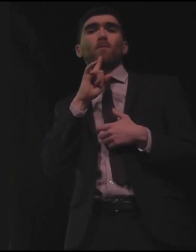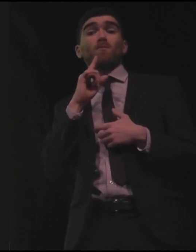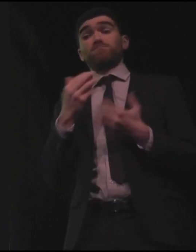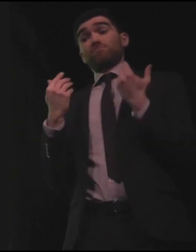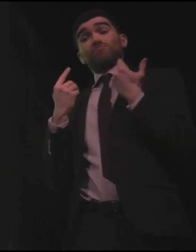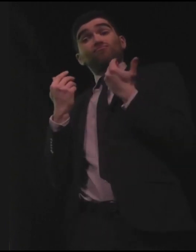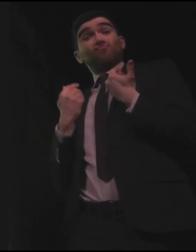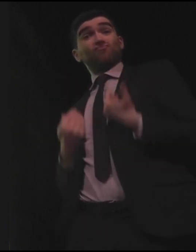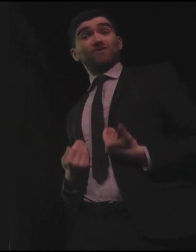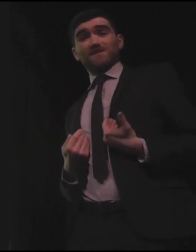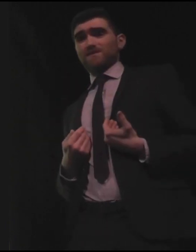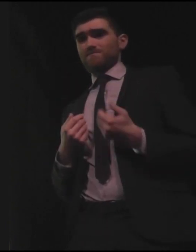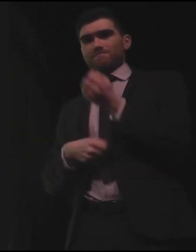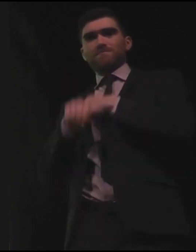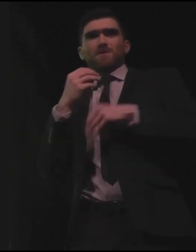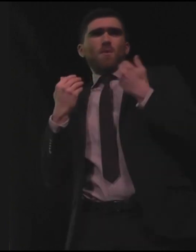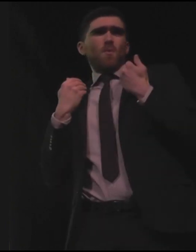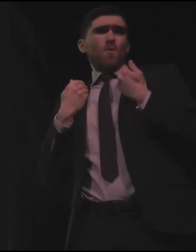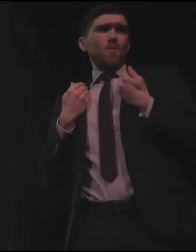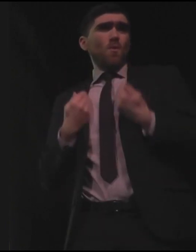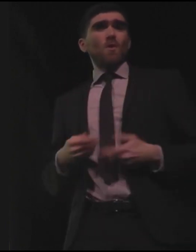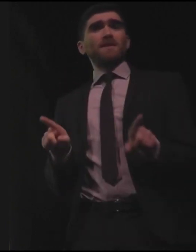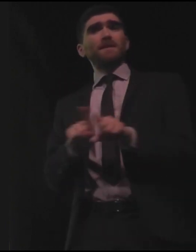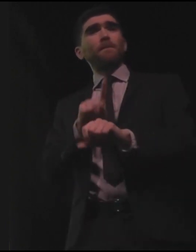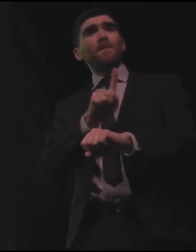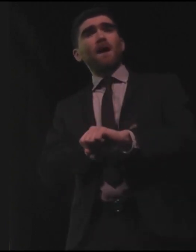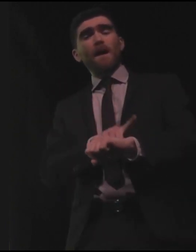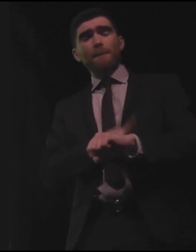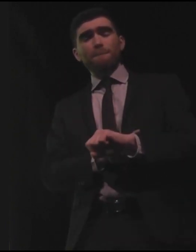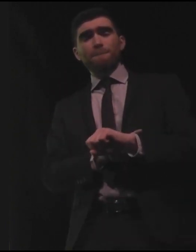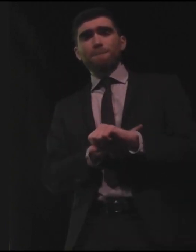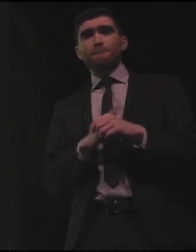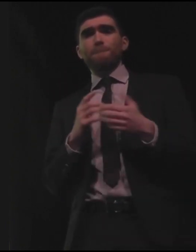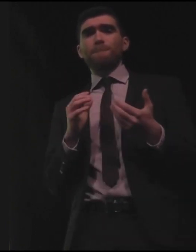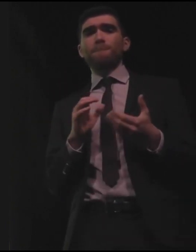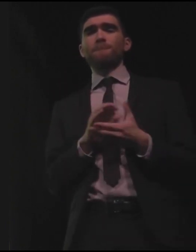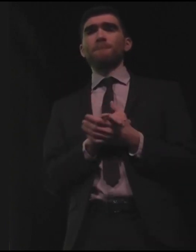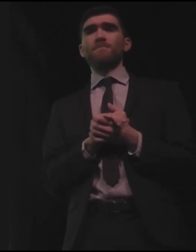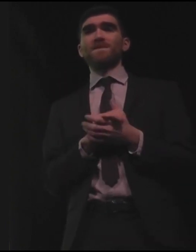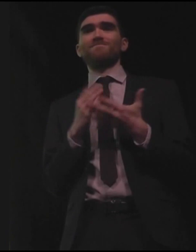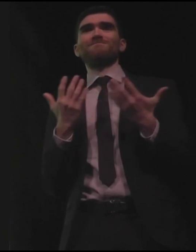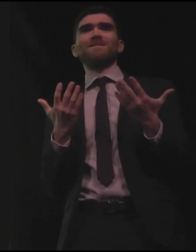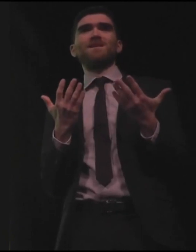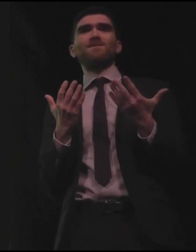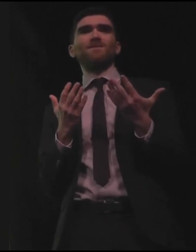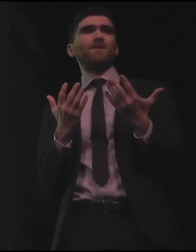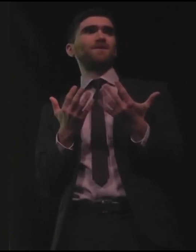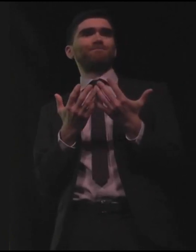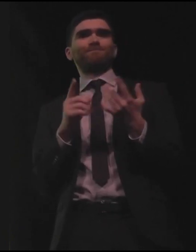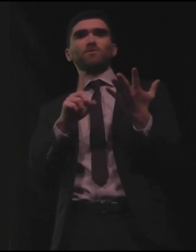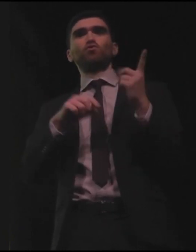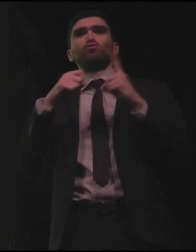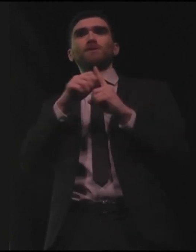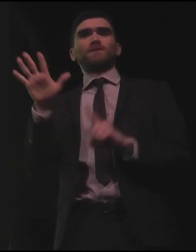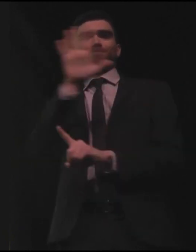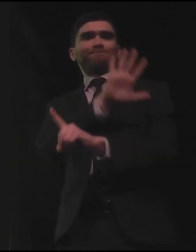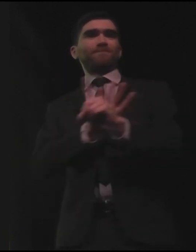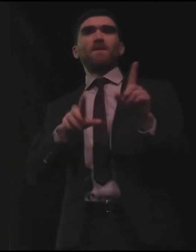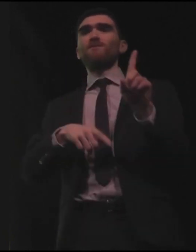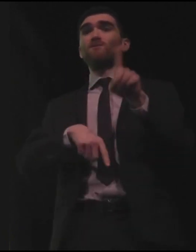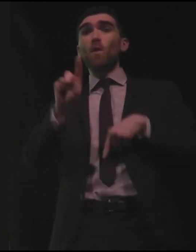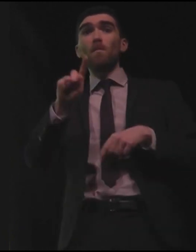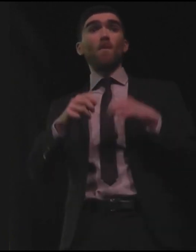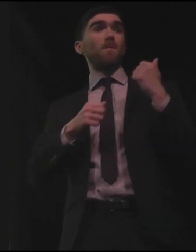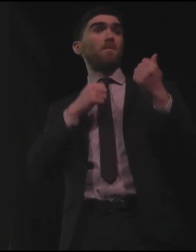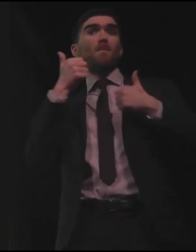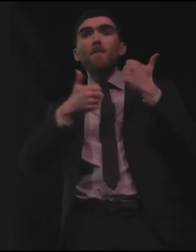as defined by our food banks as we are by our football, as known for our tax avoidance as we are